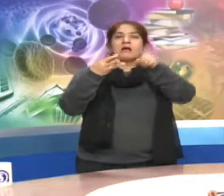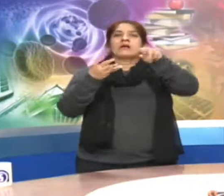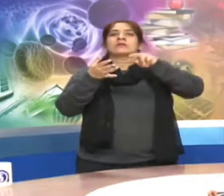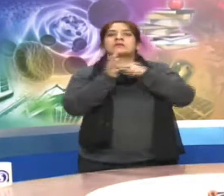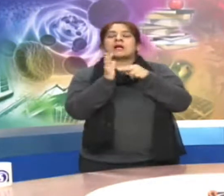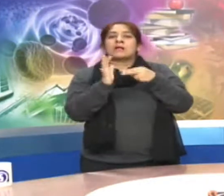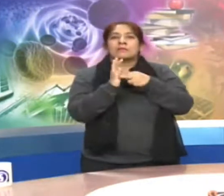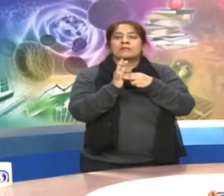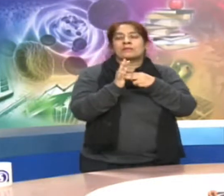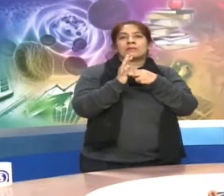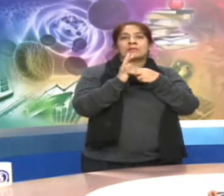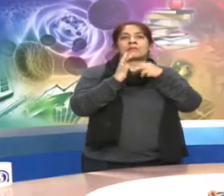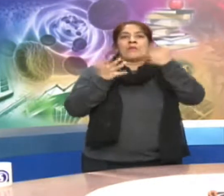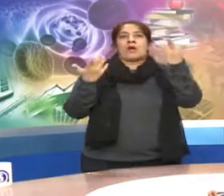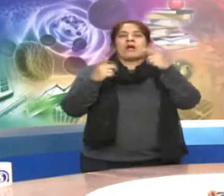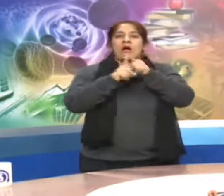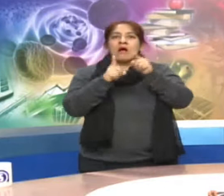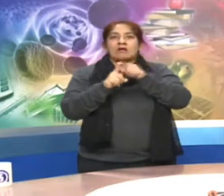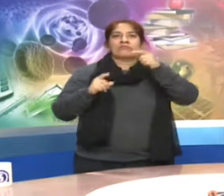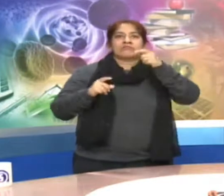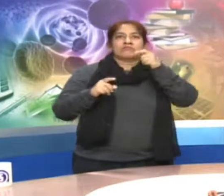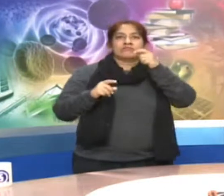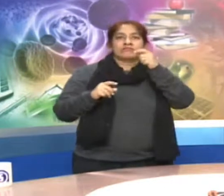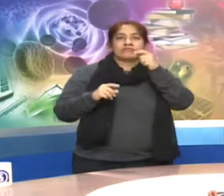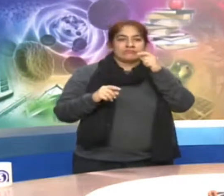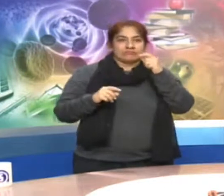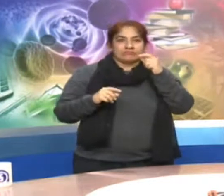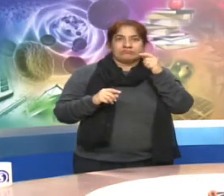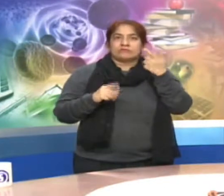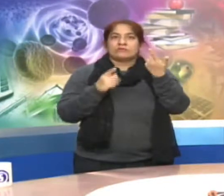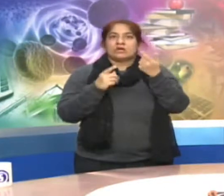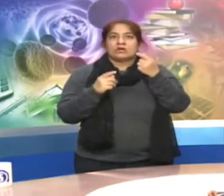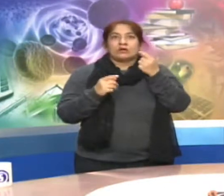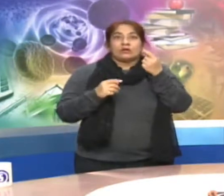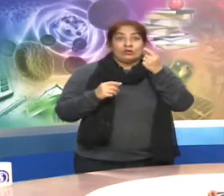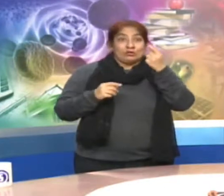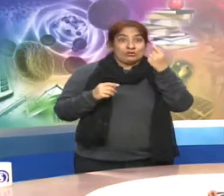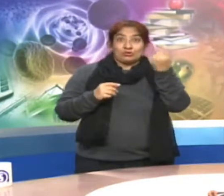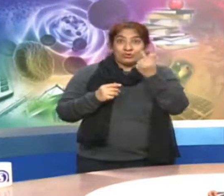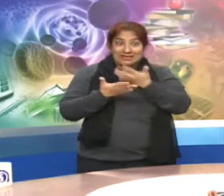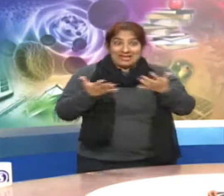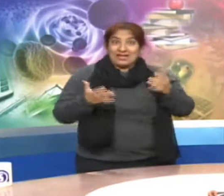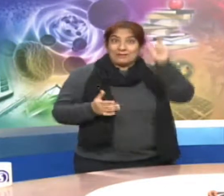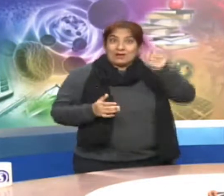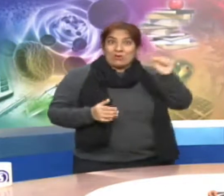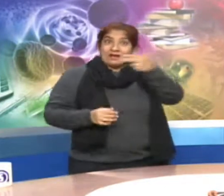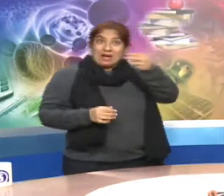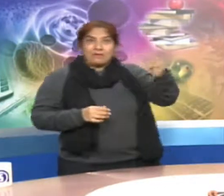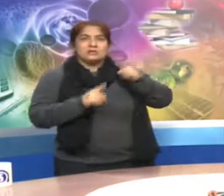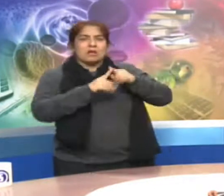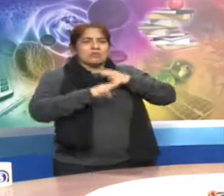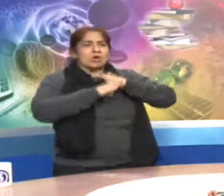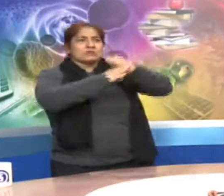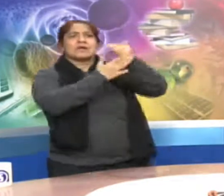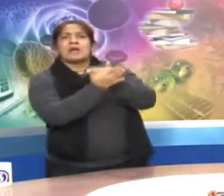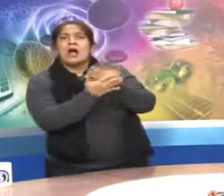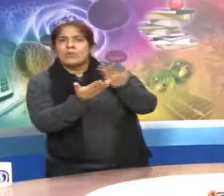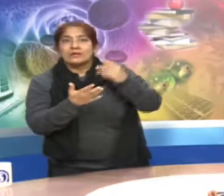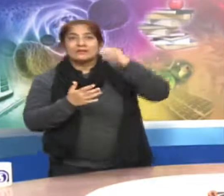Number 3 is Consumer Protection Council. This council looks only forward